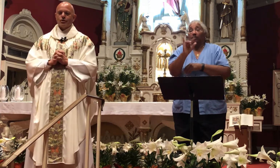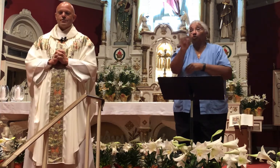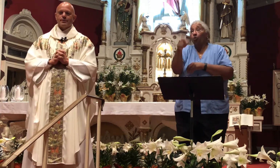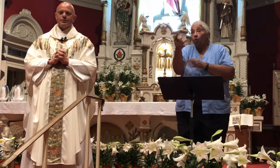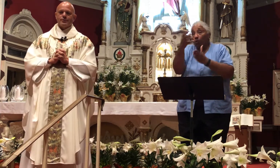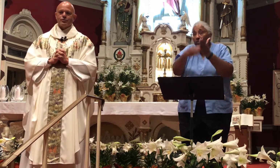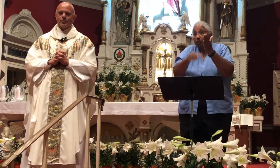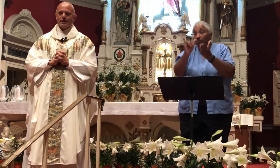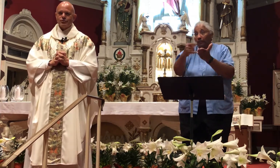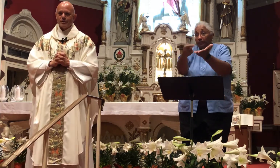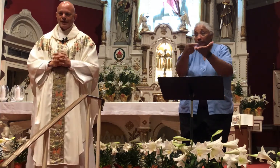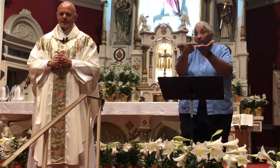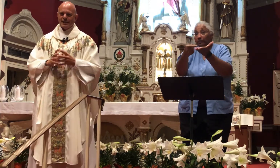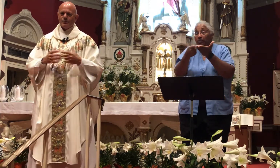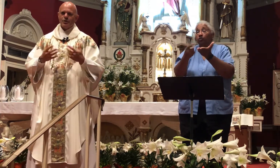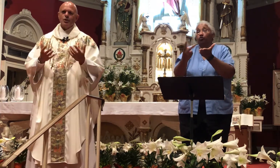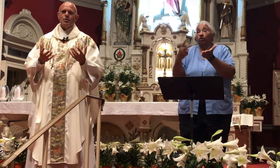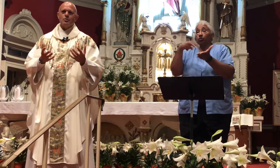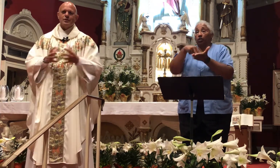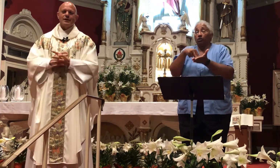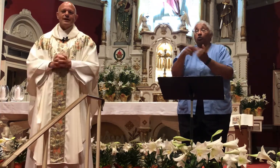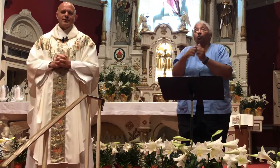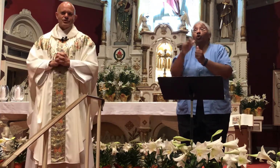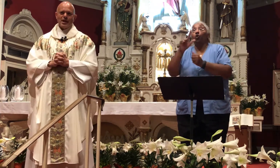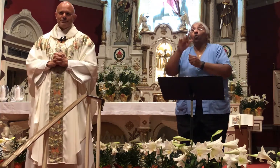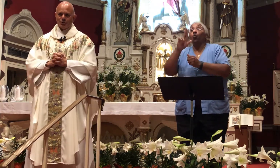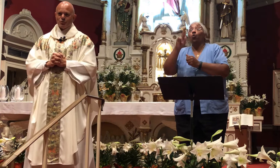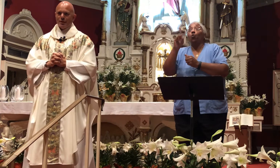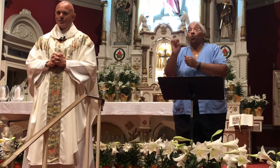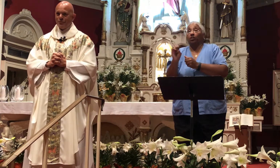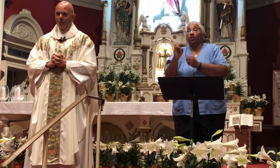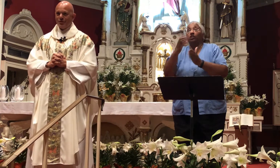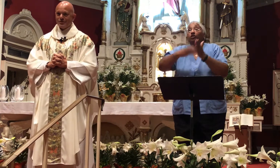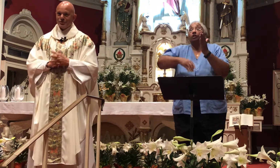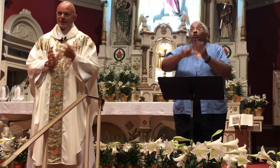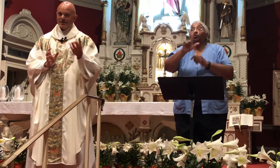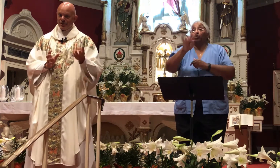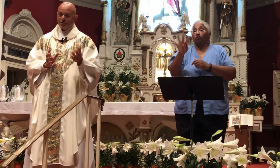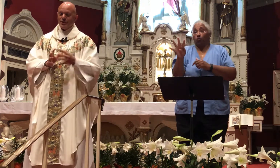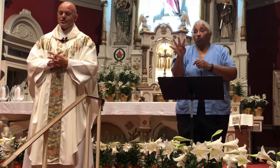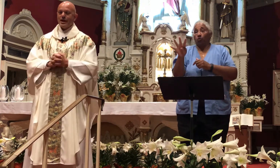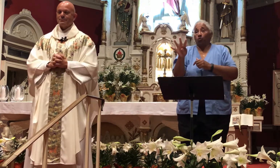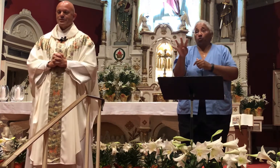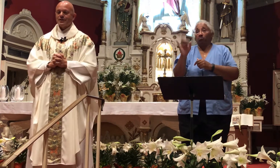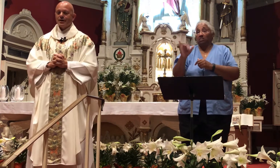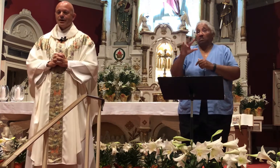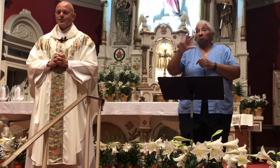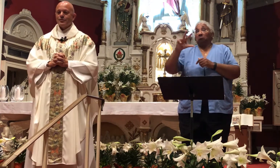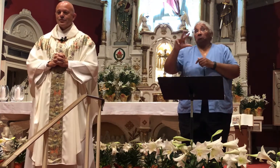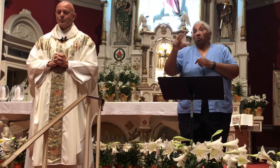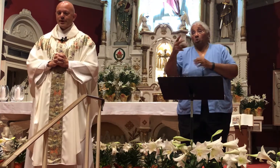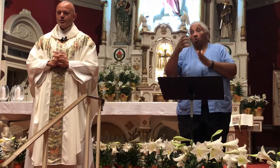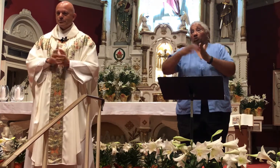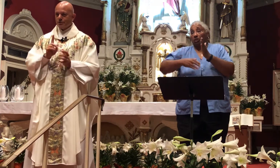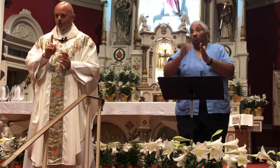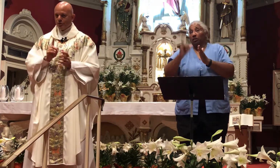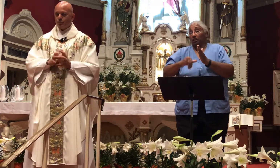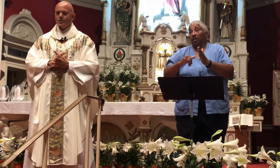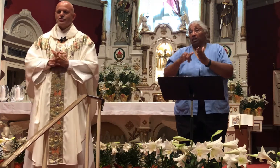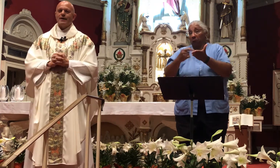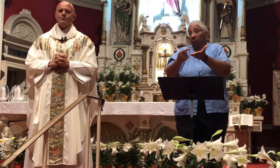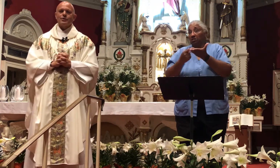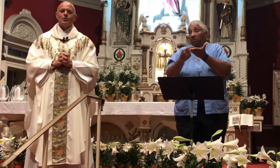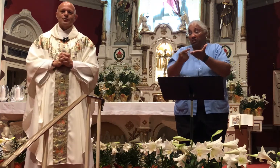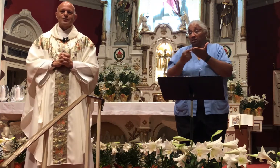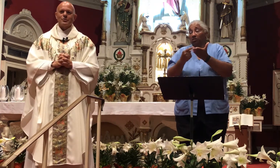that talks about the resurrection. Then with Luke, it's chapter 24. So that's a third chapter on the resurrection, but it's only